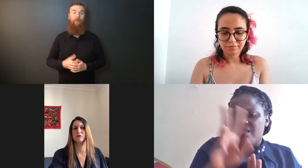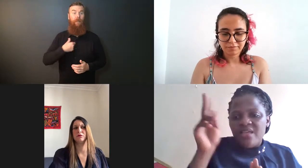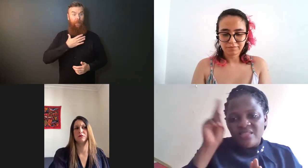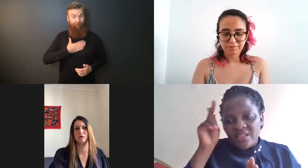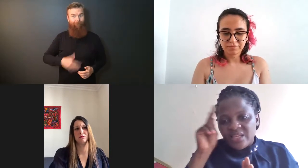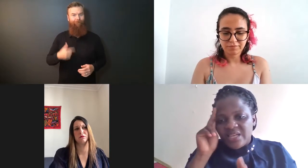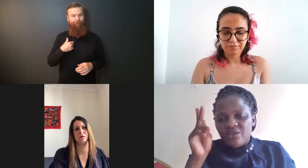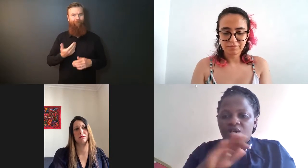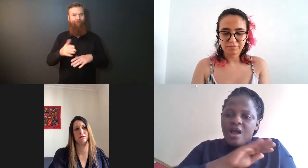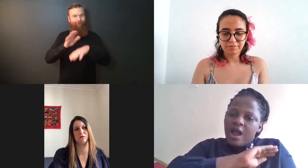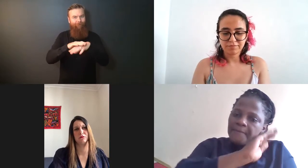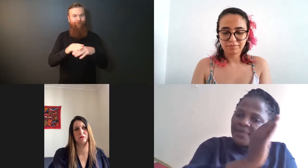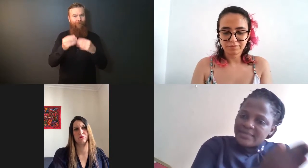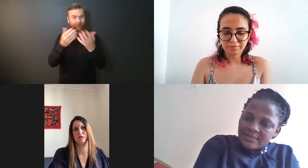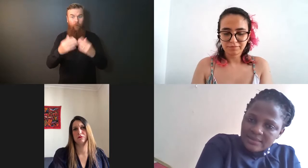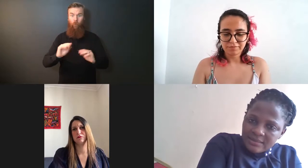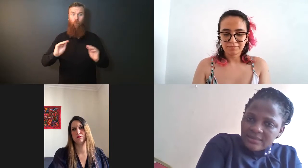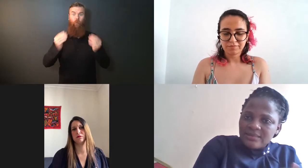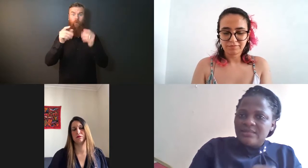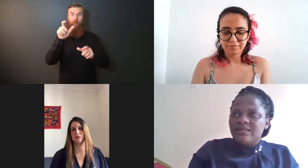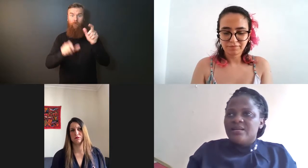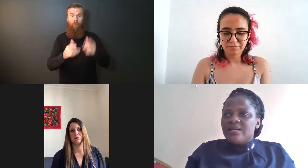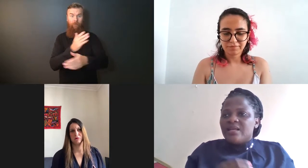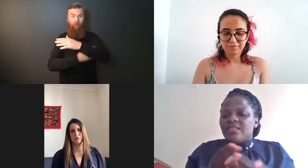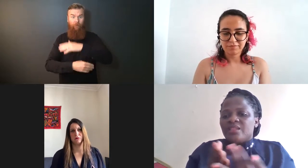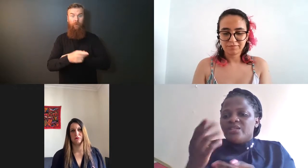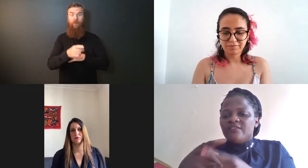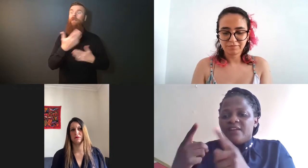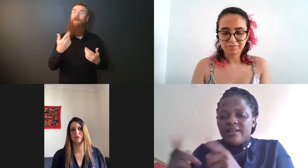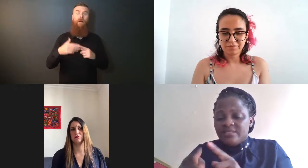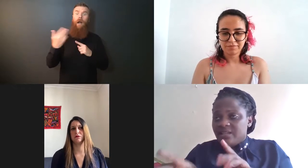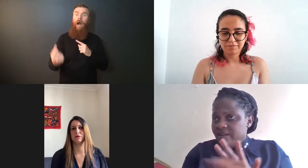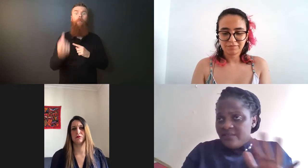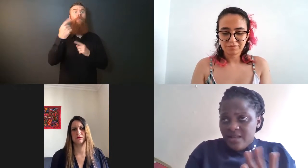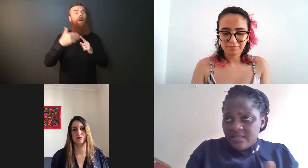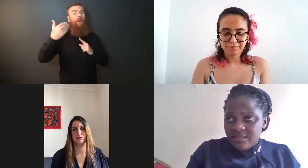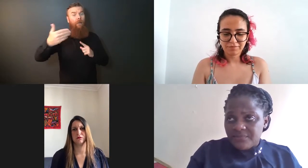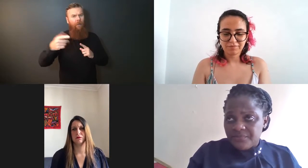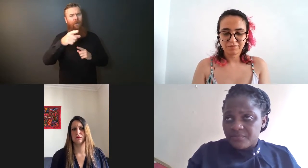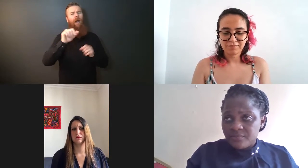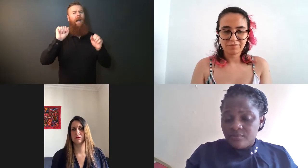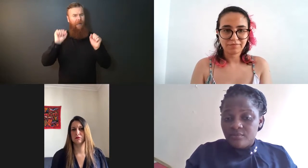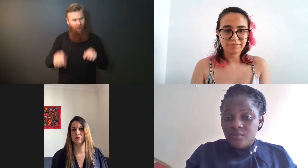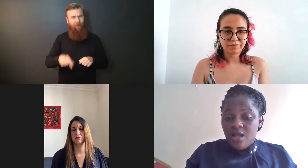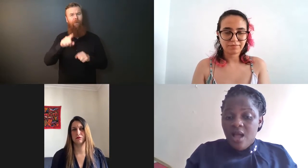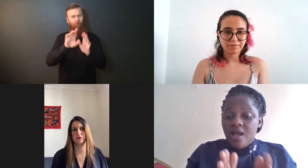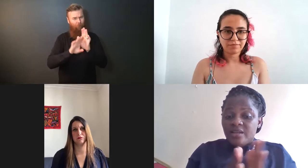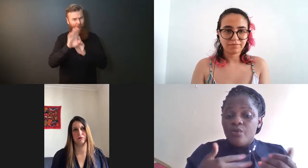way, that is a way through that you can raise your capacity in different areas.